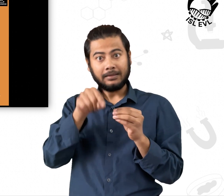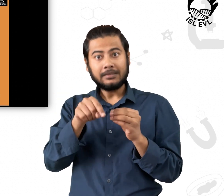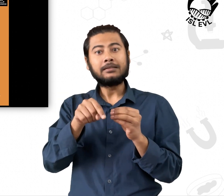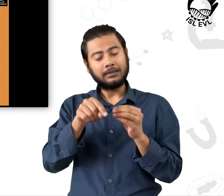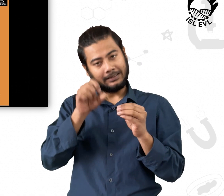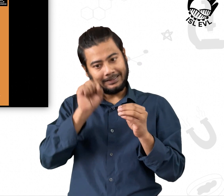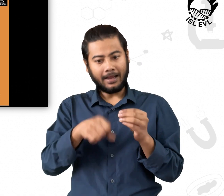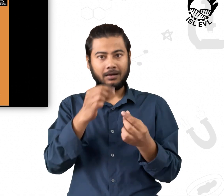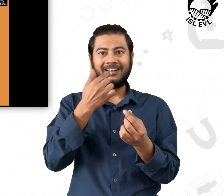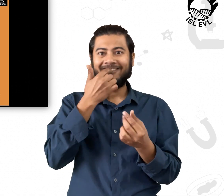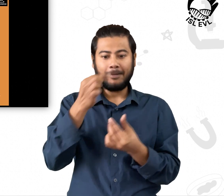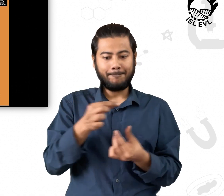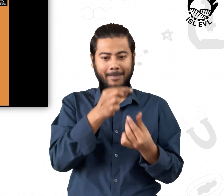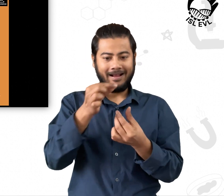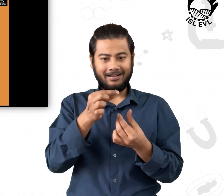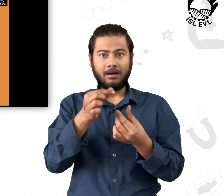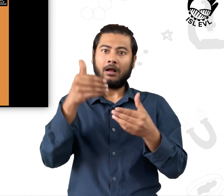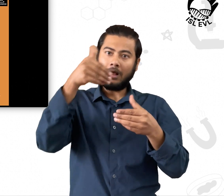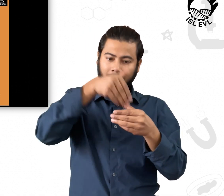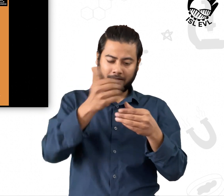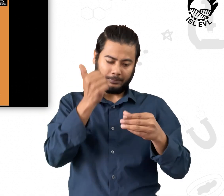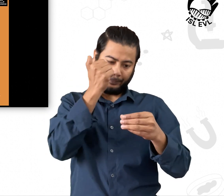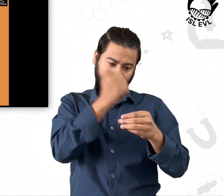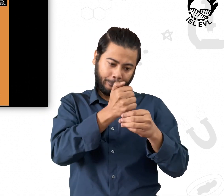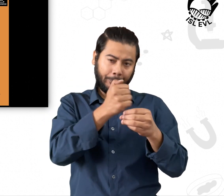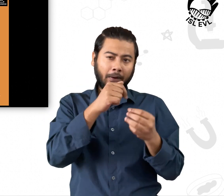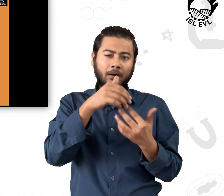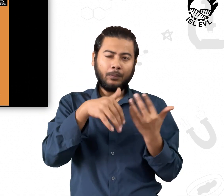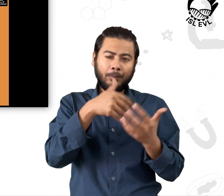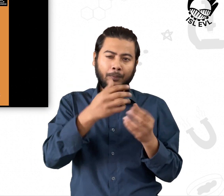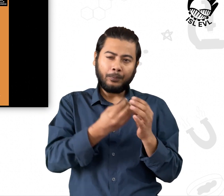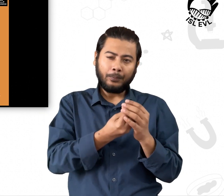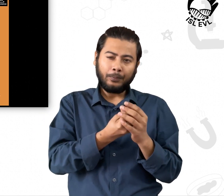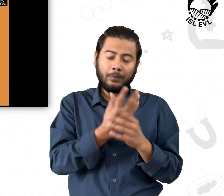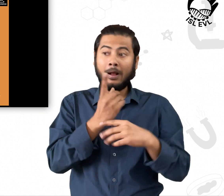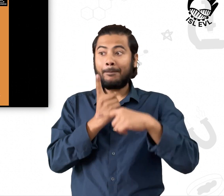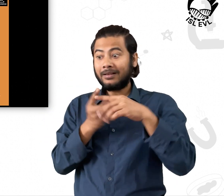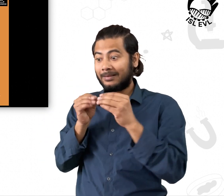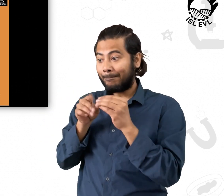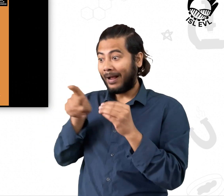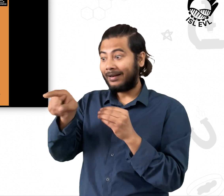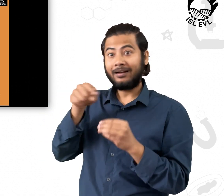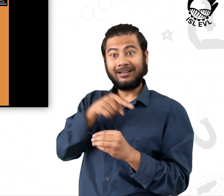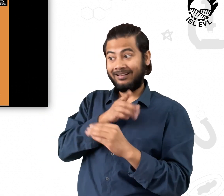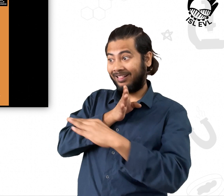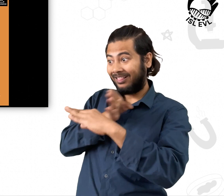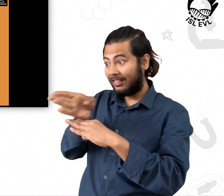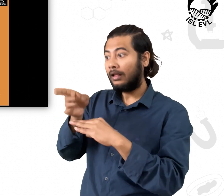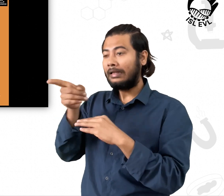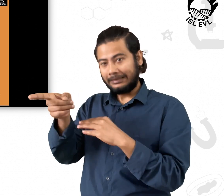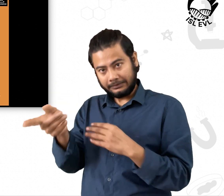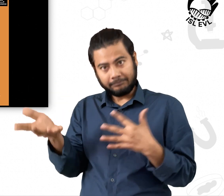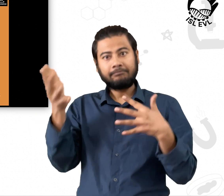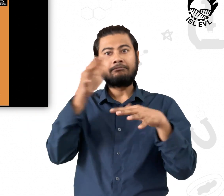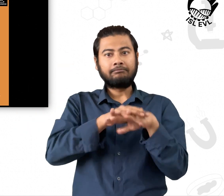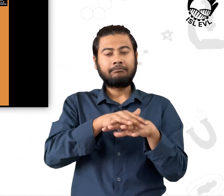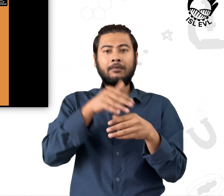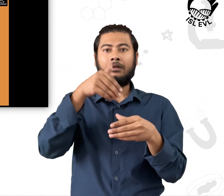this bacteria that makes secondary metabolite, have another bacteria that is now susceptible, that means can be harmed by this